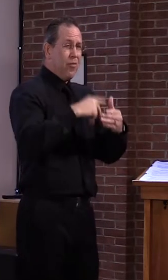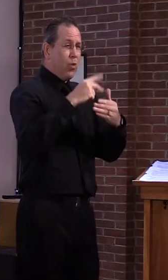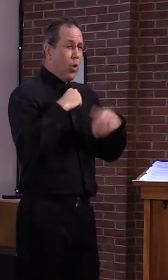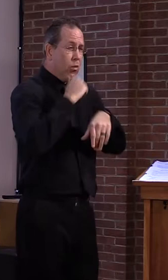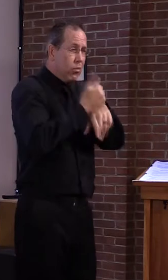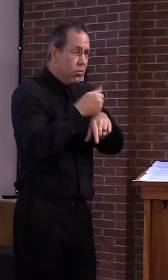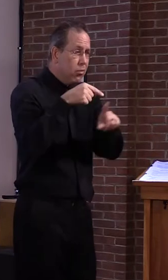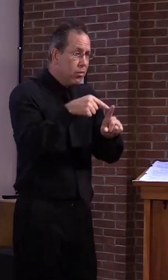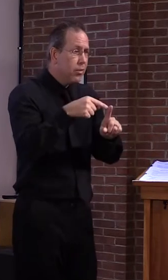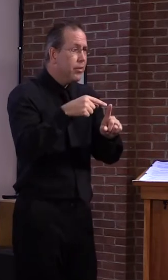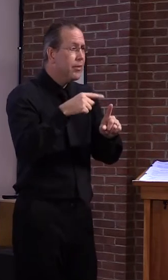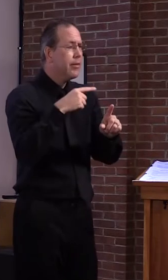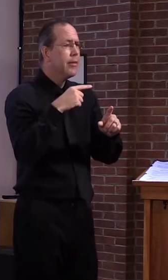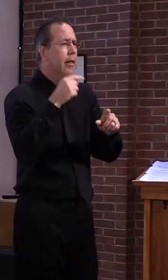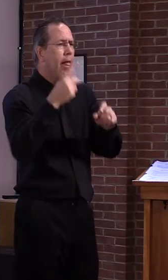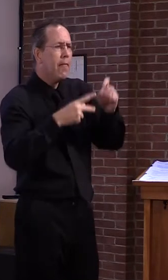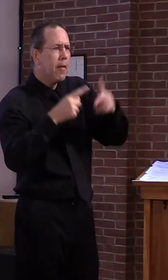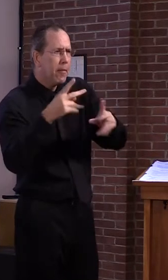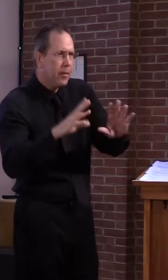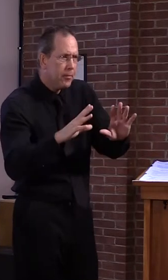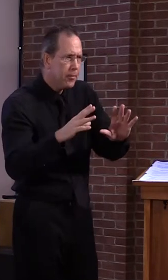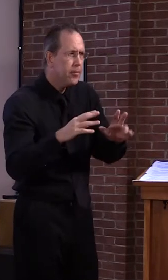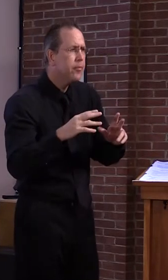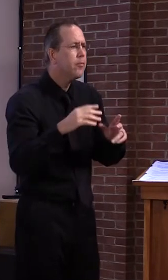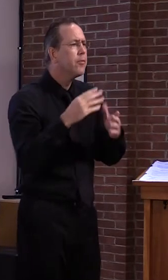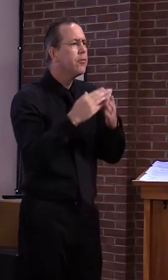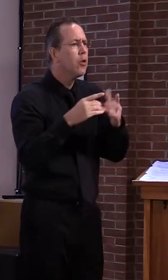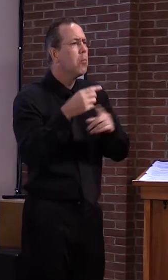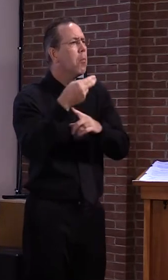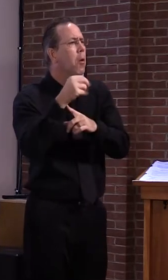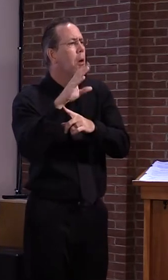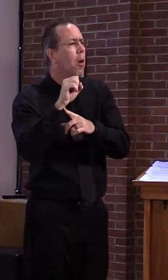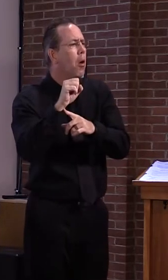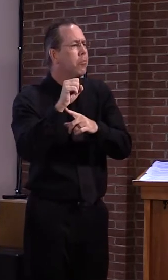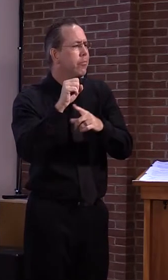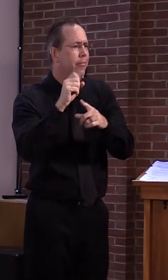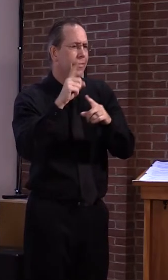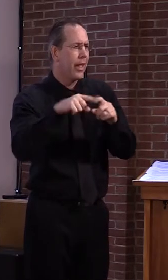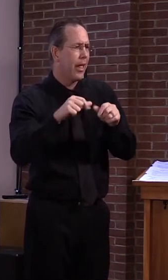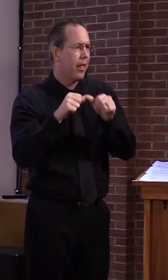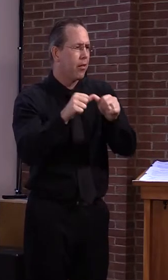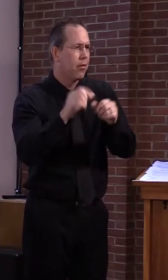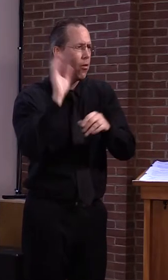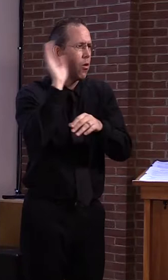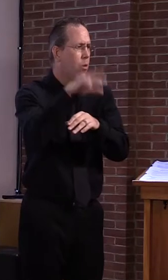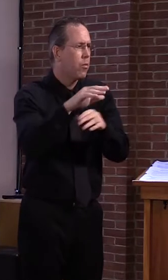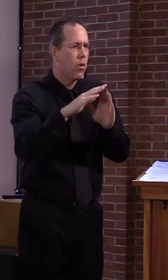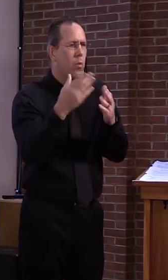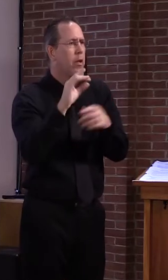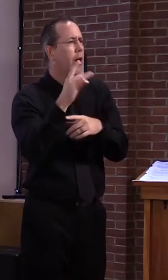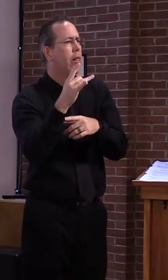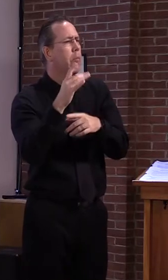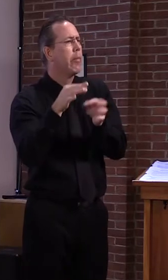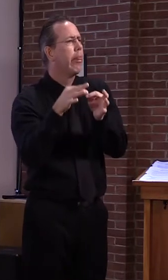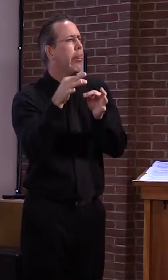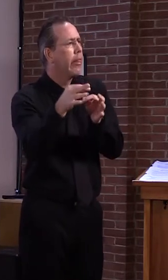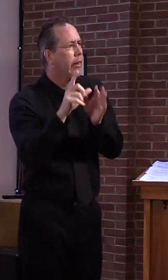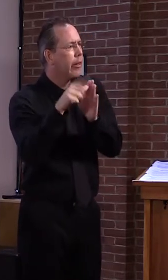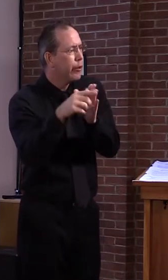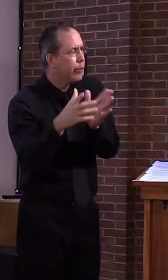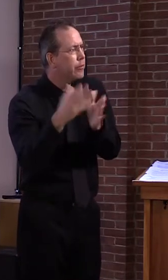It may be that some sites come online after September 8th, but right now we're focused on